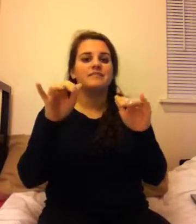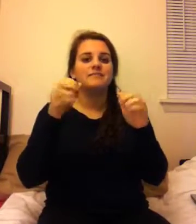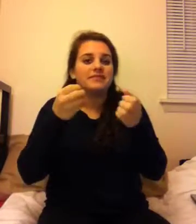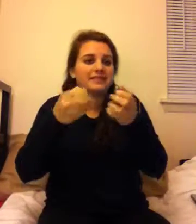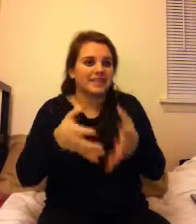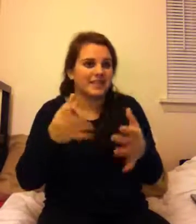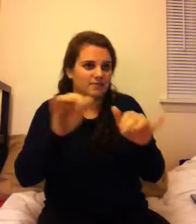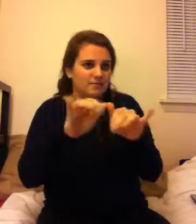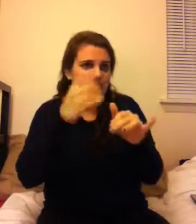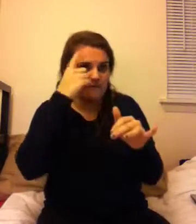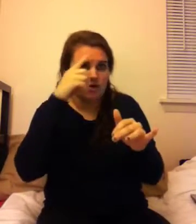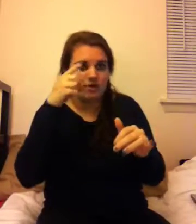one page.